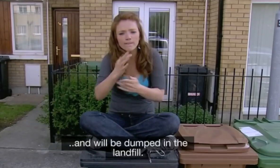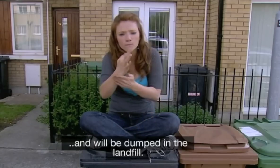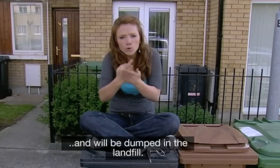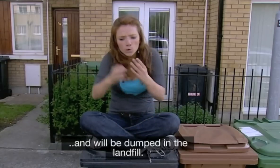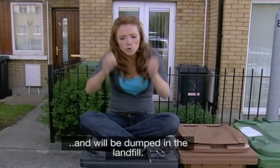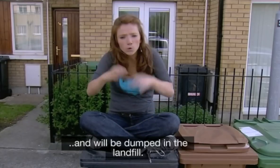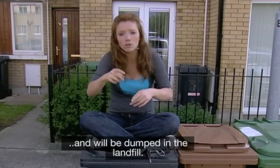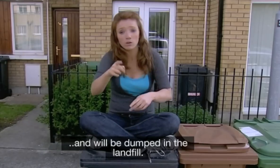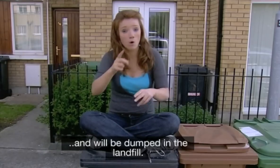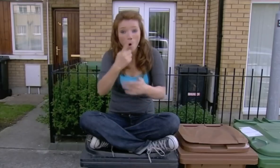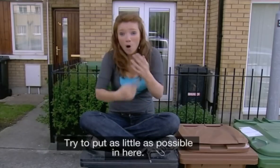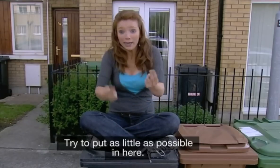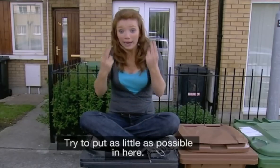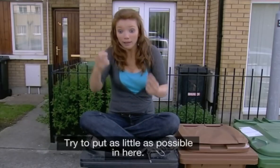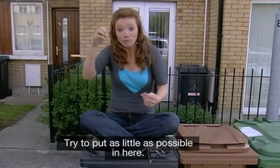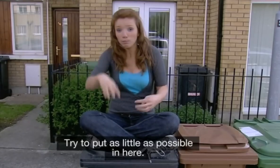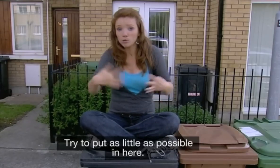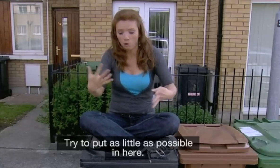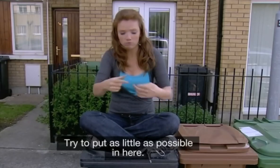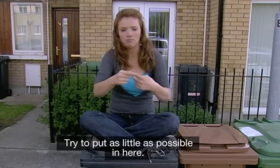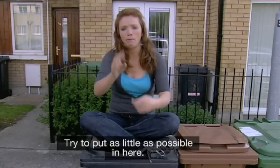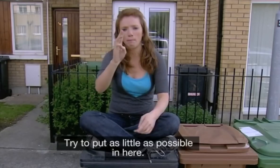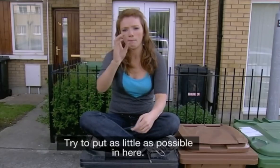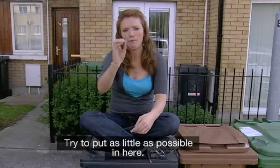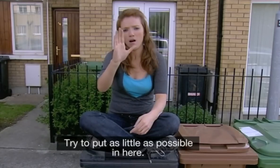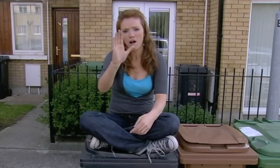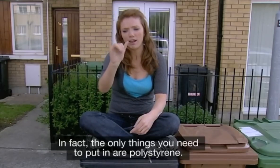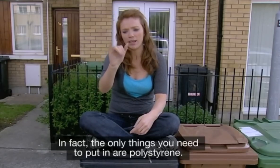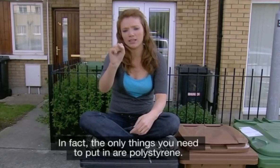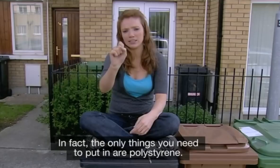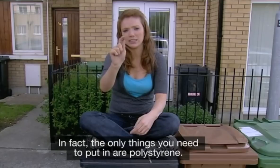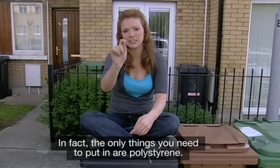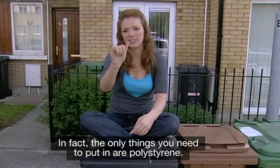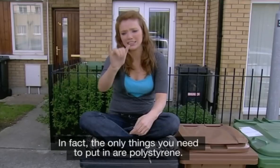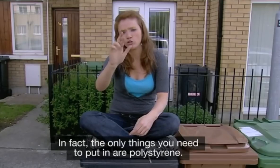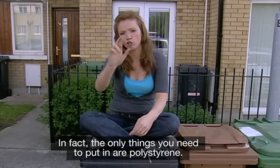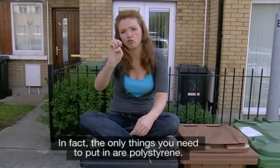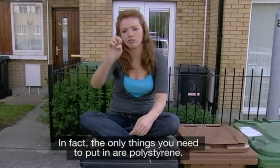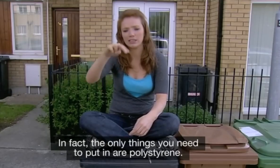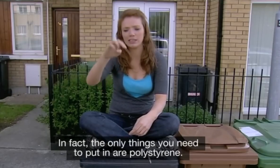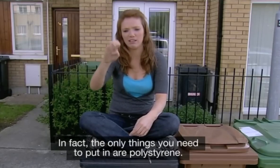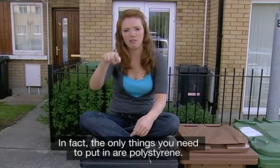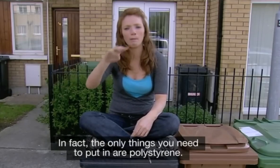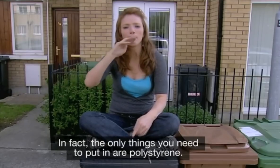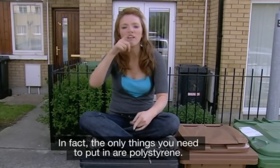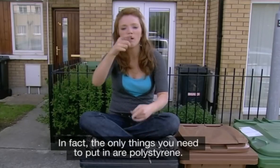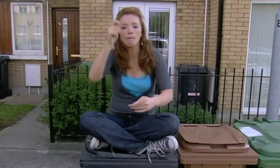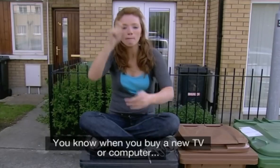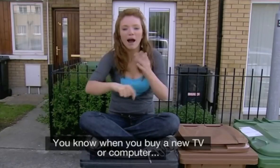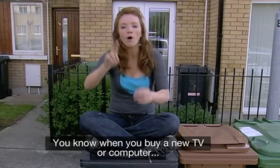landfill. Try to put as little as possible in here. In fact, the only things you need to put in are polystyrene. You know when